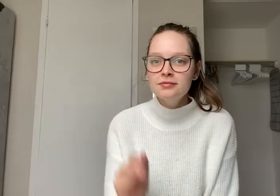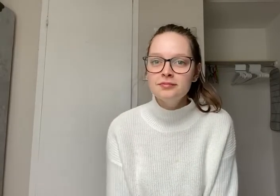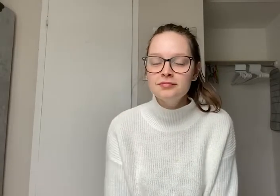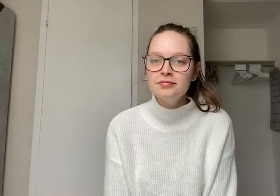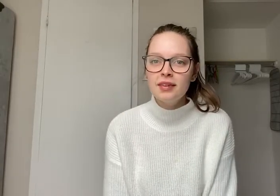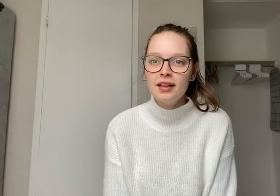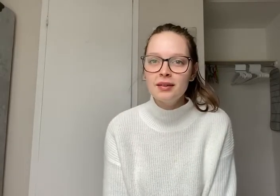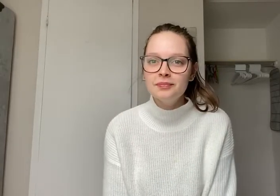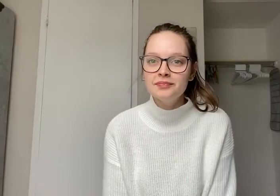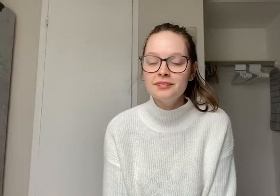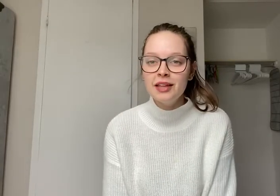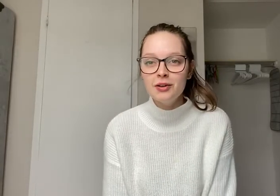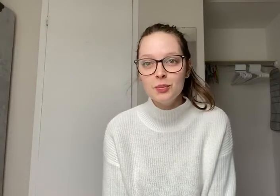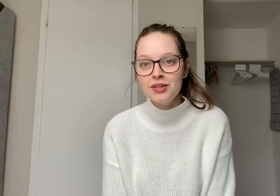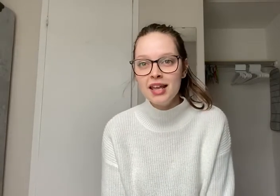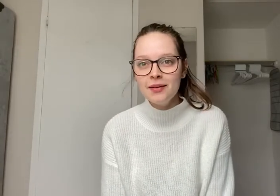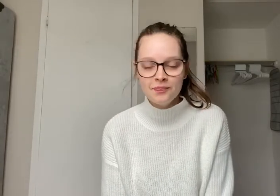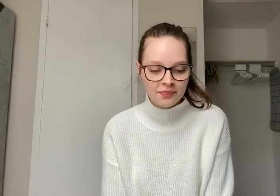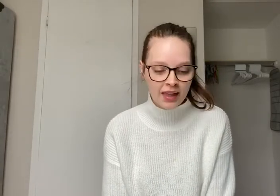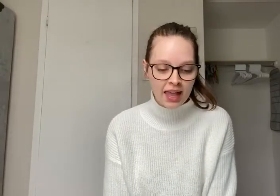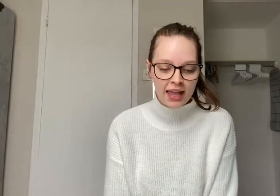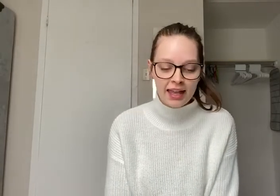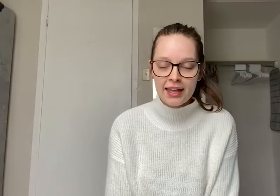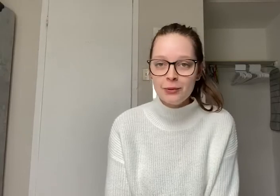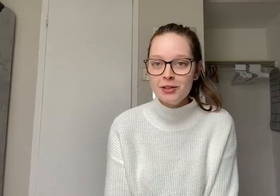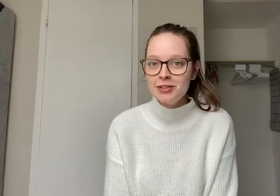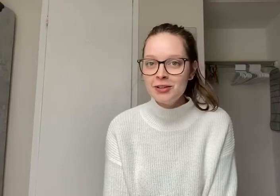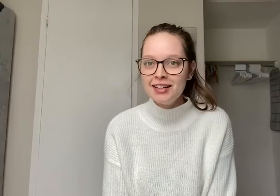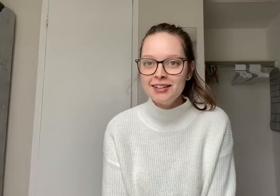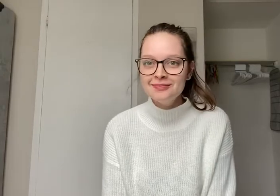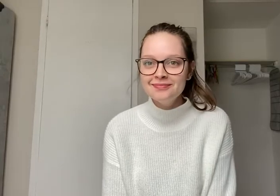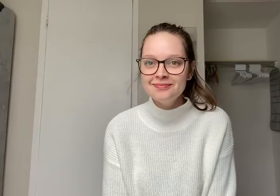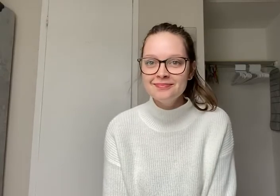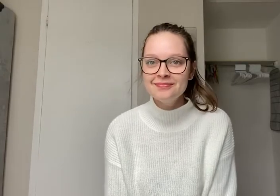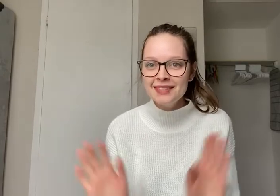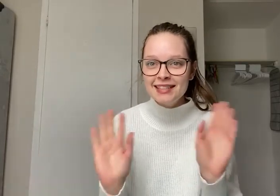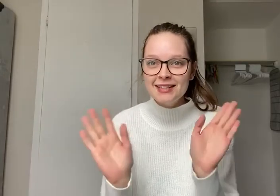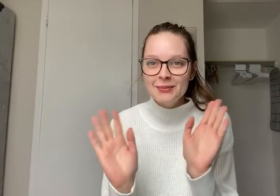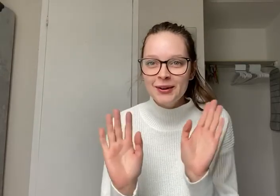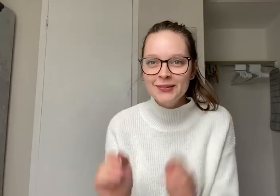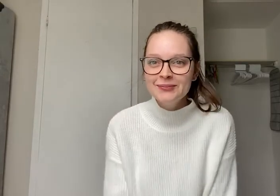letters per day, and we'll start there. See you tomorrow.